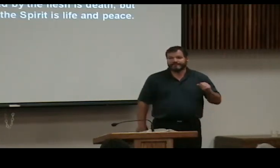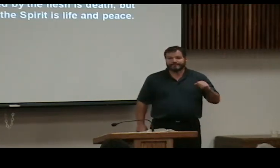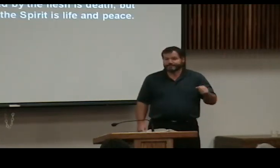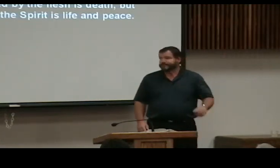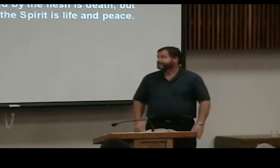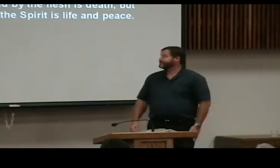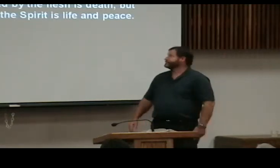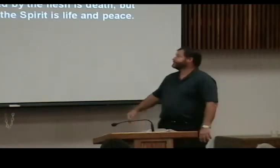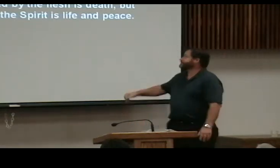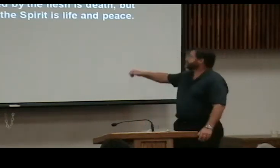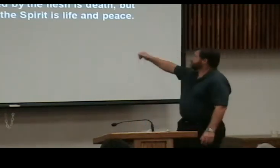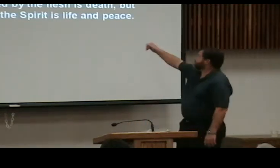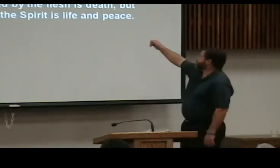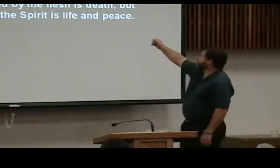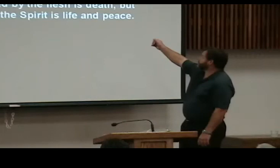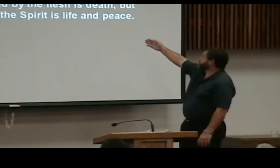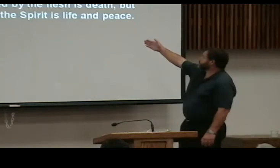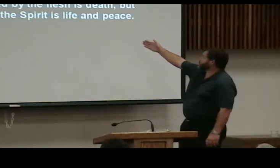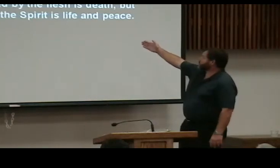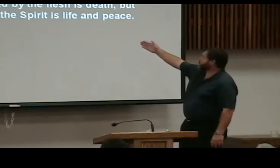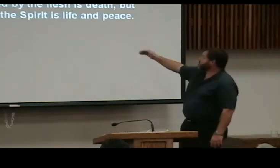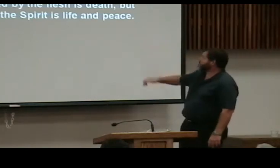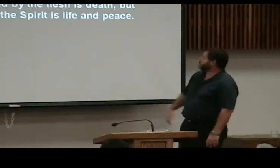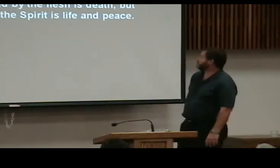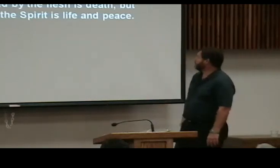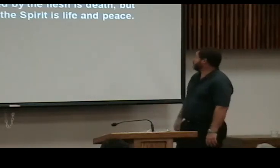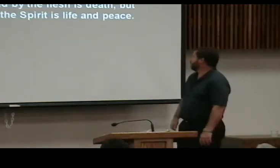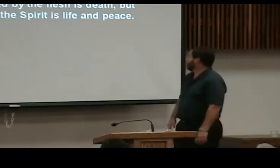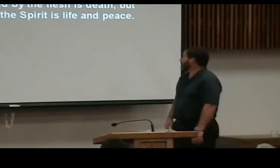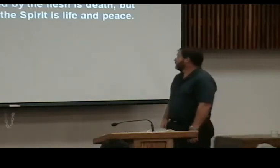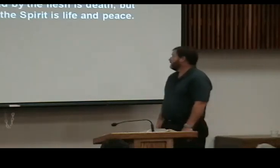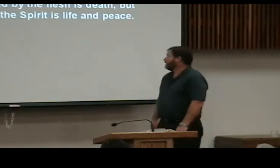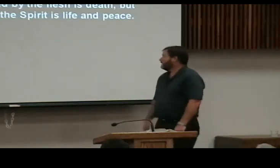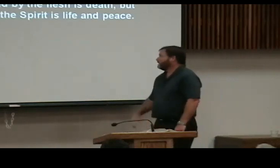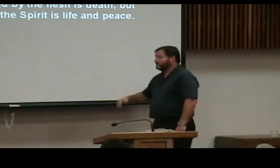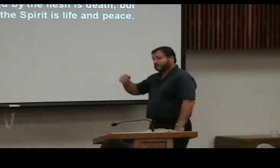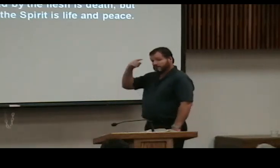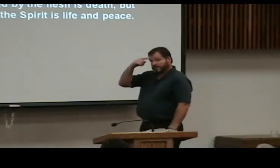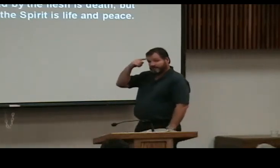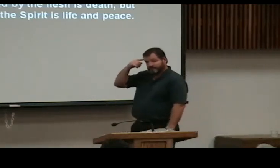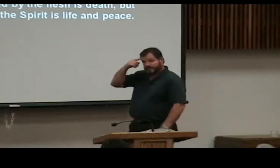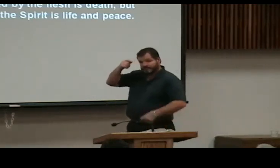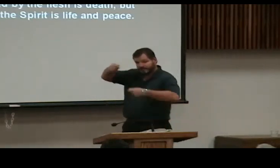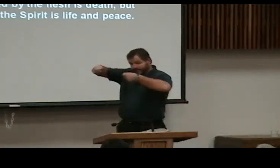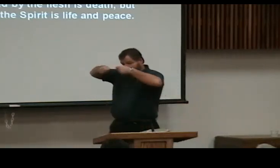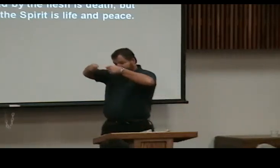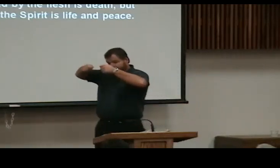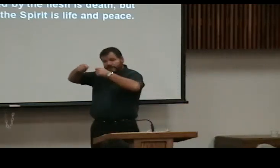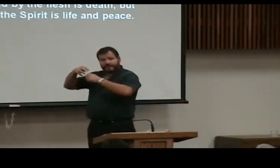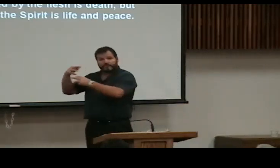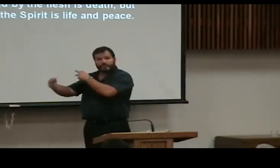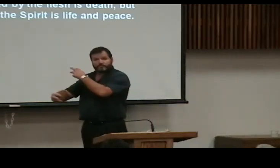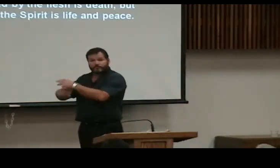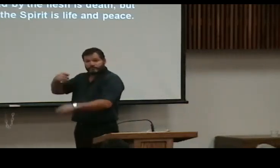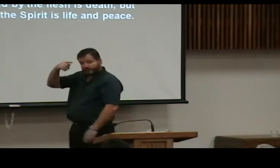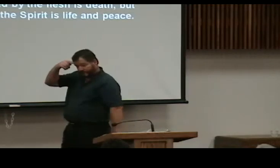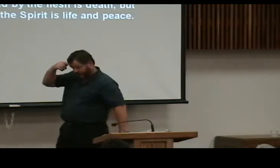We are more than conqueror. Then the second one, the mind governed by the flesh is dead.